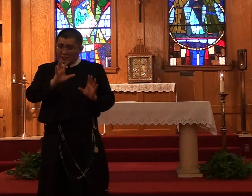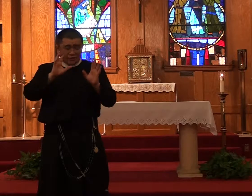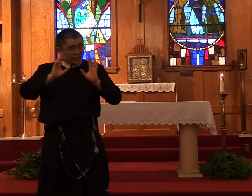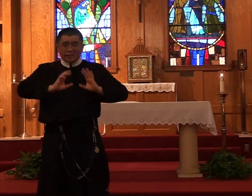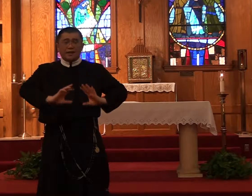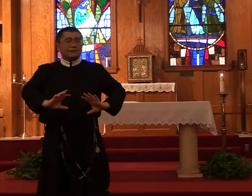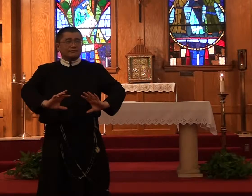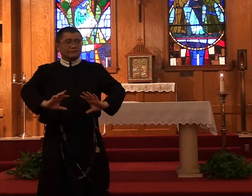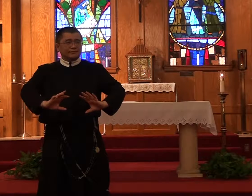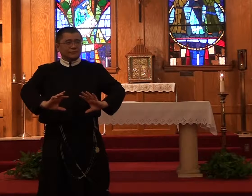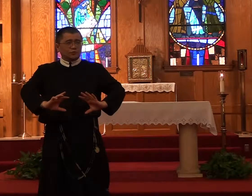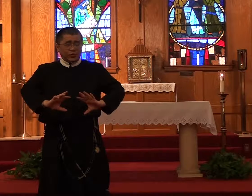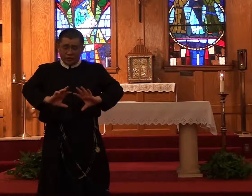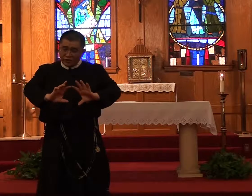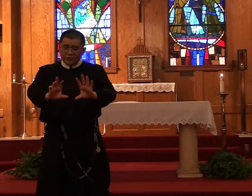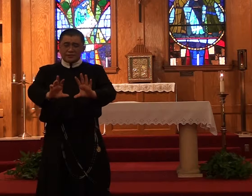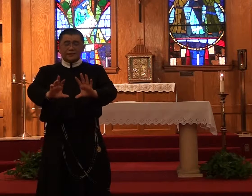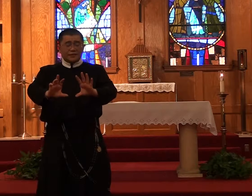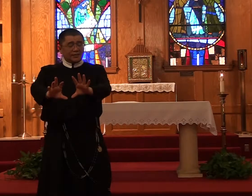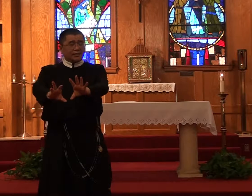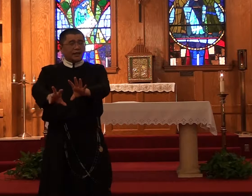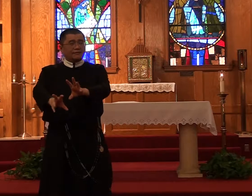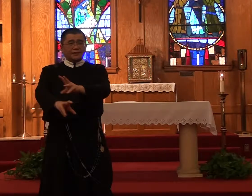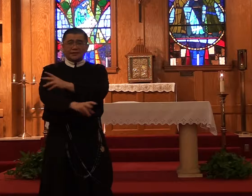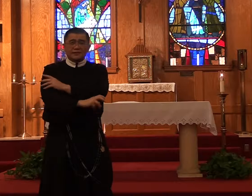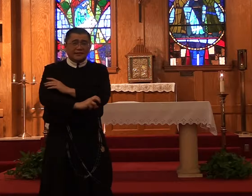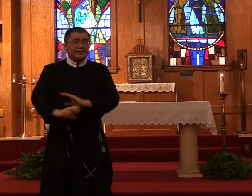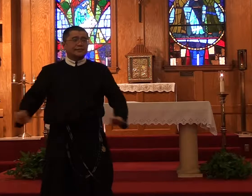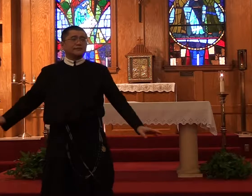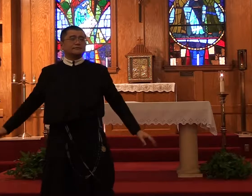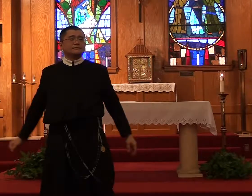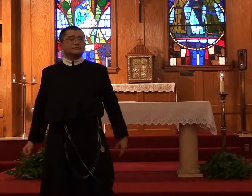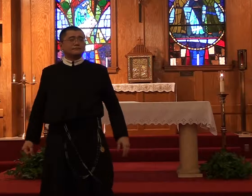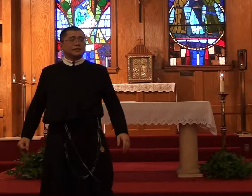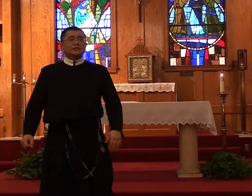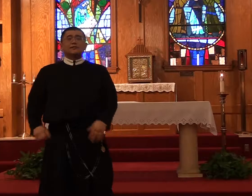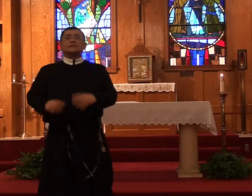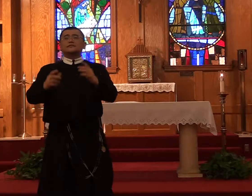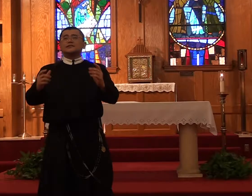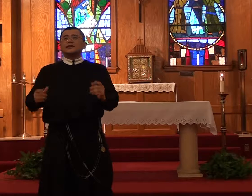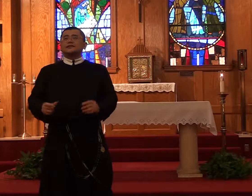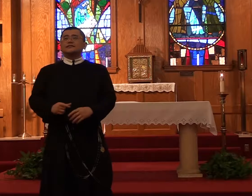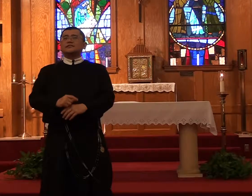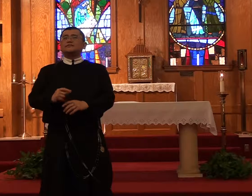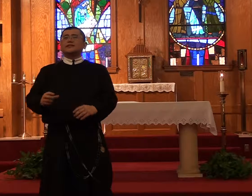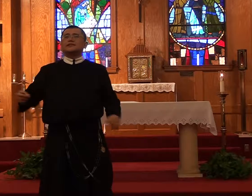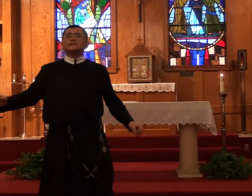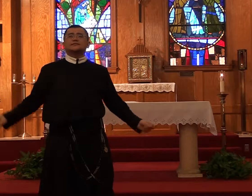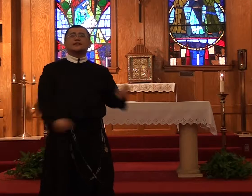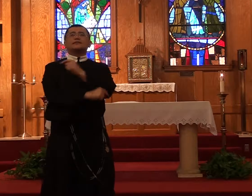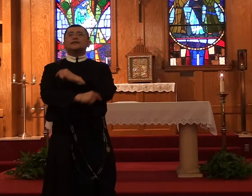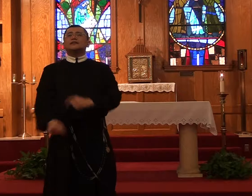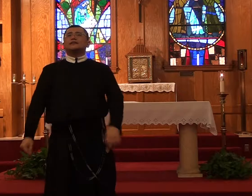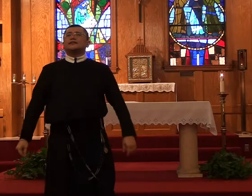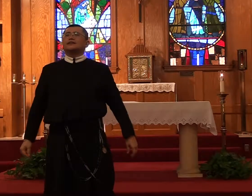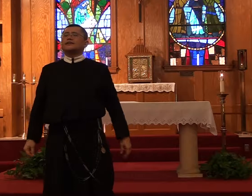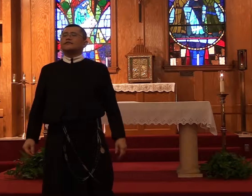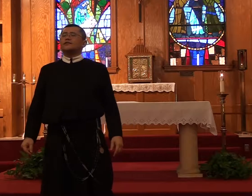is gonna come. When you yield yourself, He's gonna come and He's gonna clean you. In the middle of the night, you're sleeping, and He just comes. And if